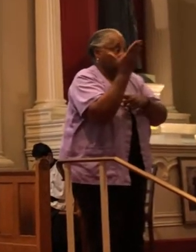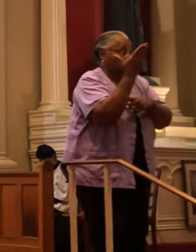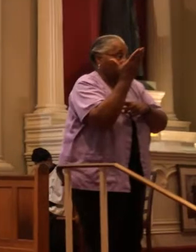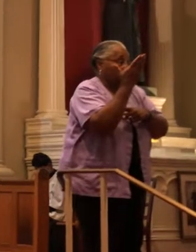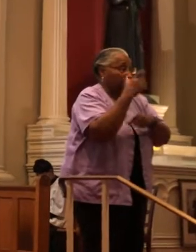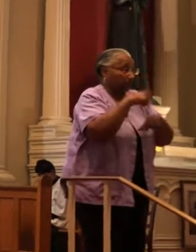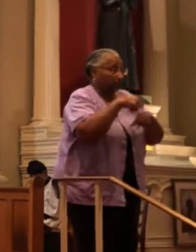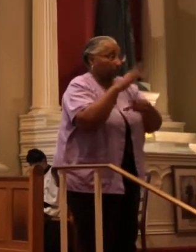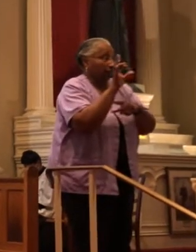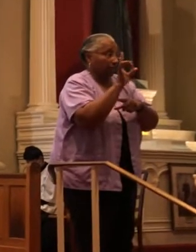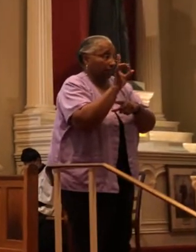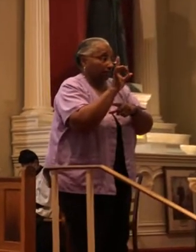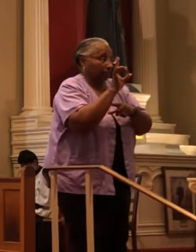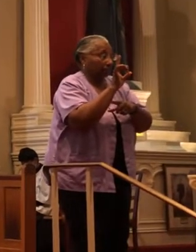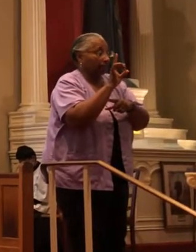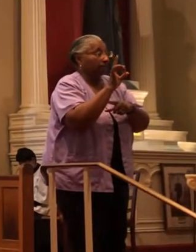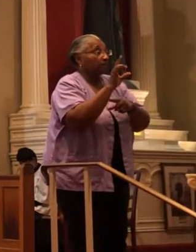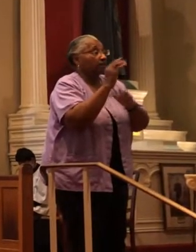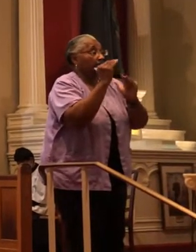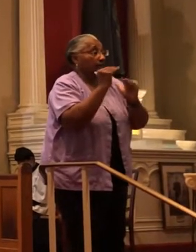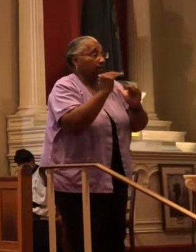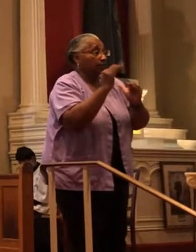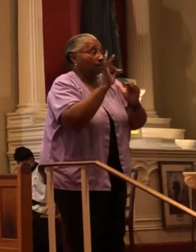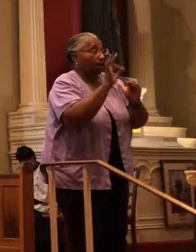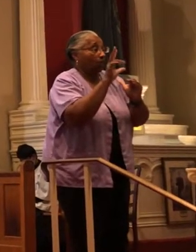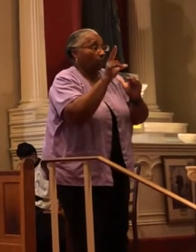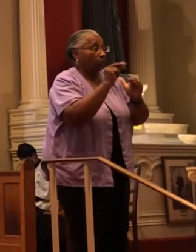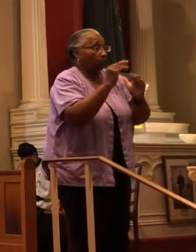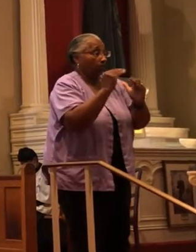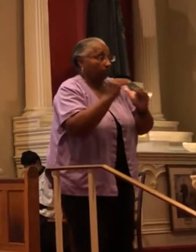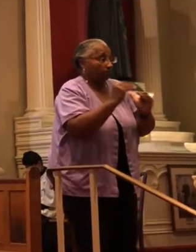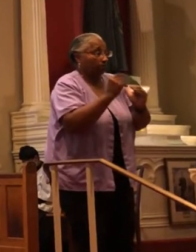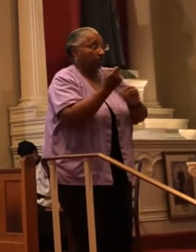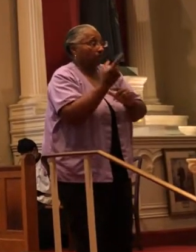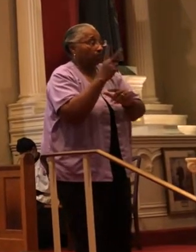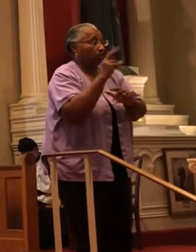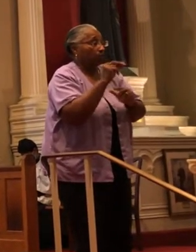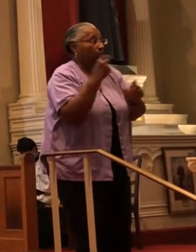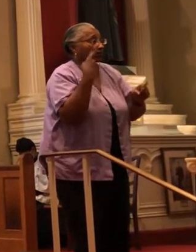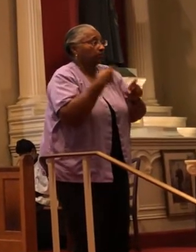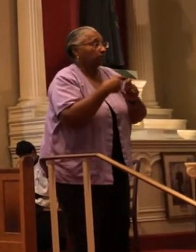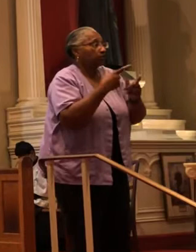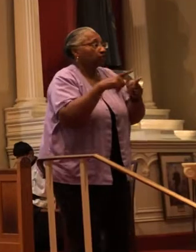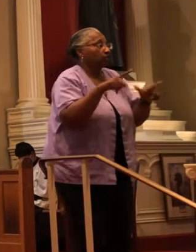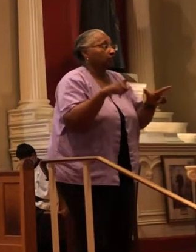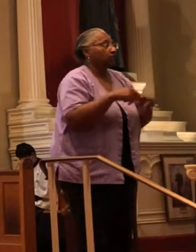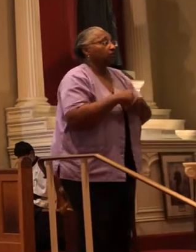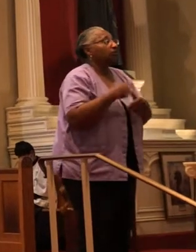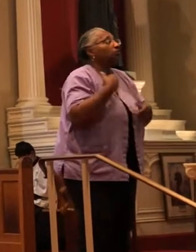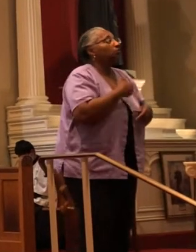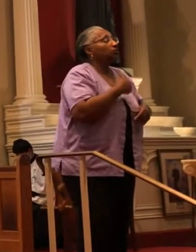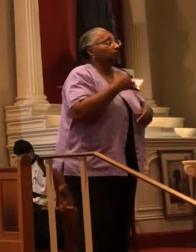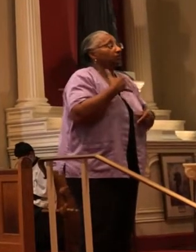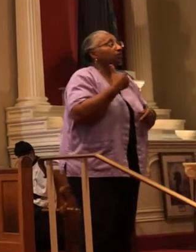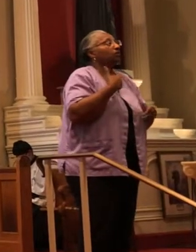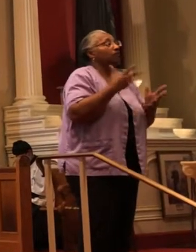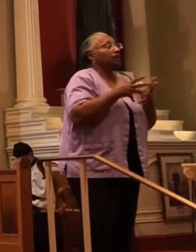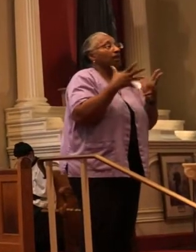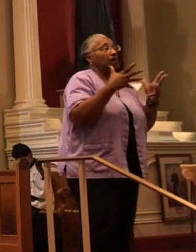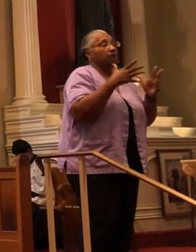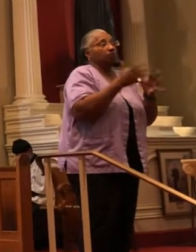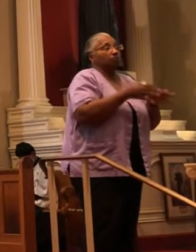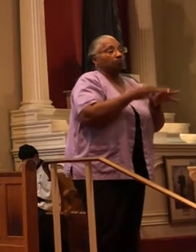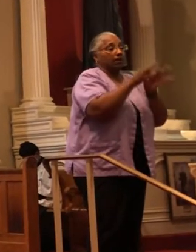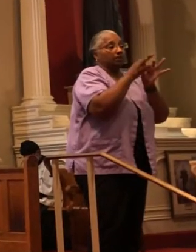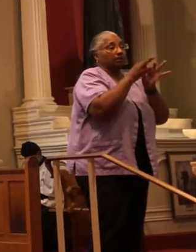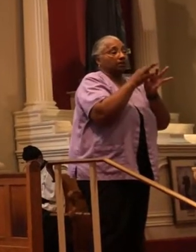Mass, and then this 9:30 Mass and an 11:30 Mass in Spanish. So we feel that we have plenty of Masses